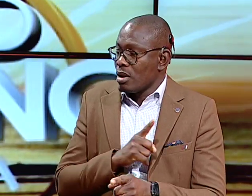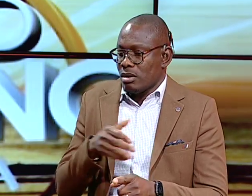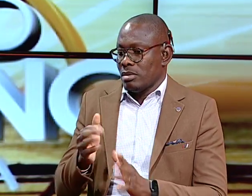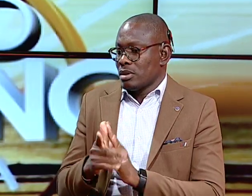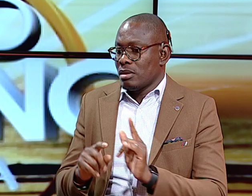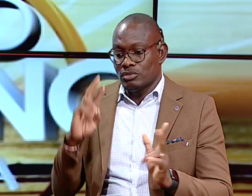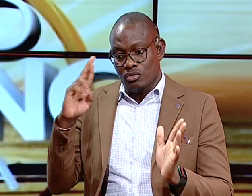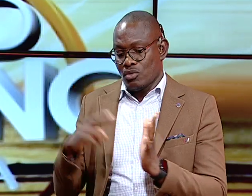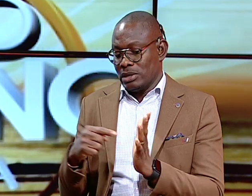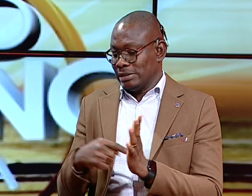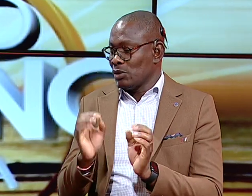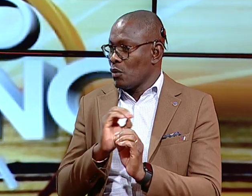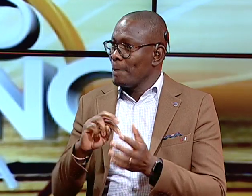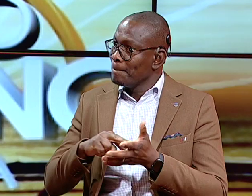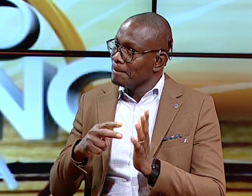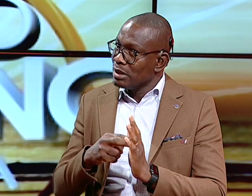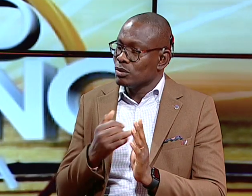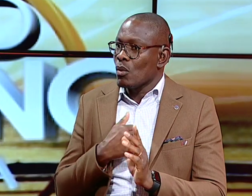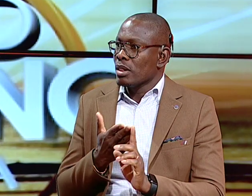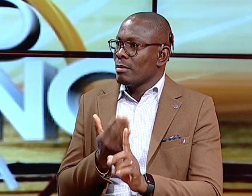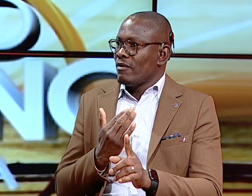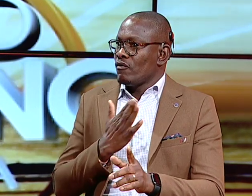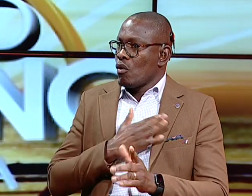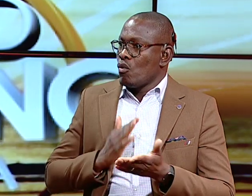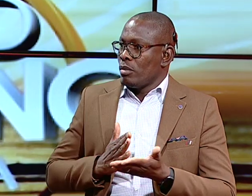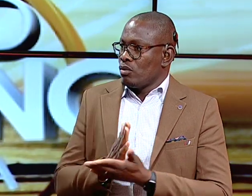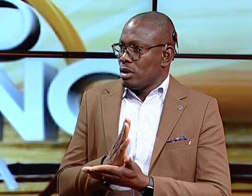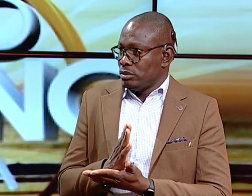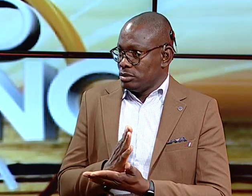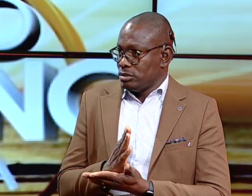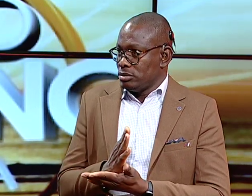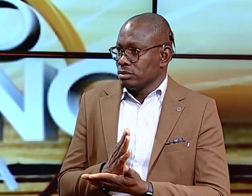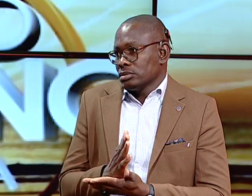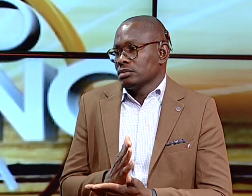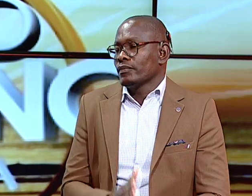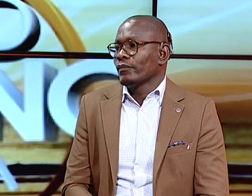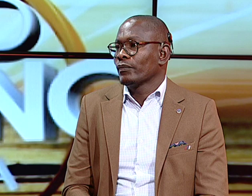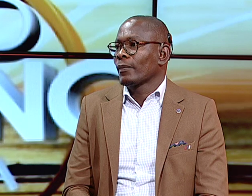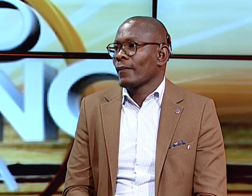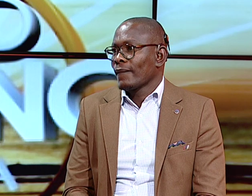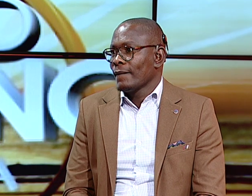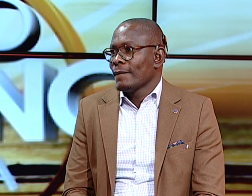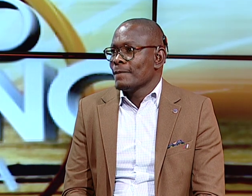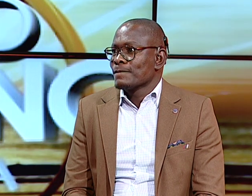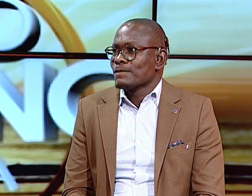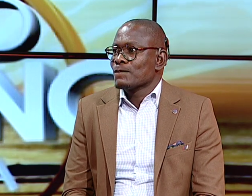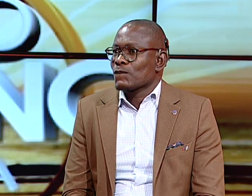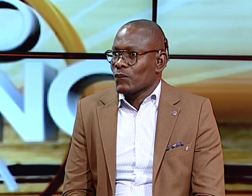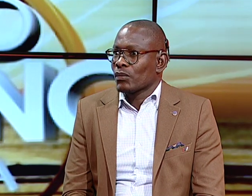only realize that if the Namibian Sign Language has been officialized as an official language to have access.